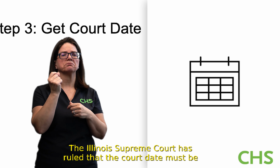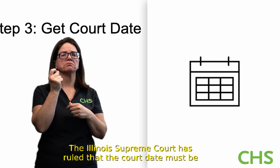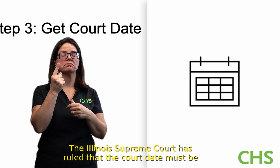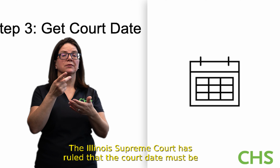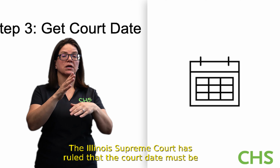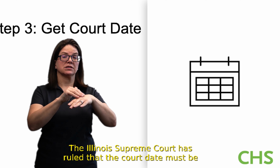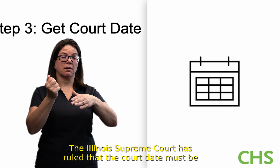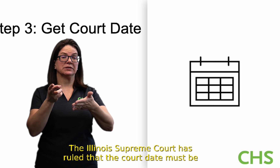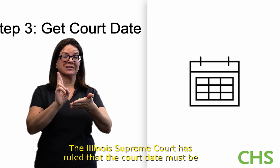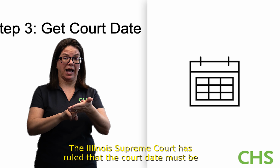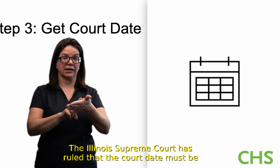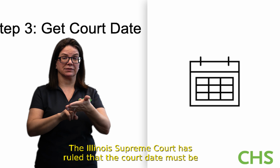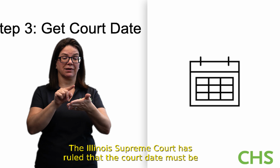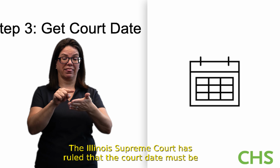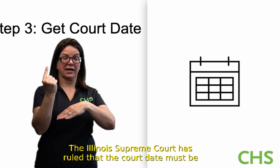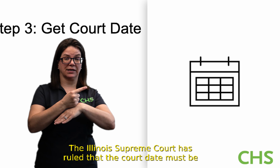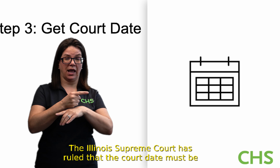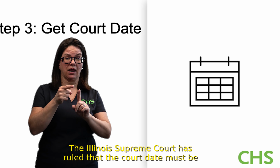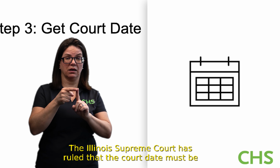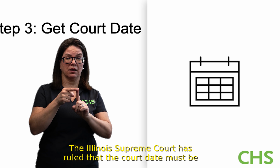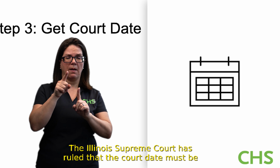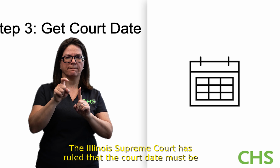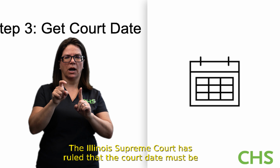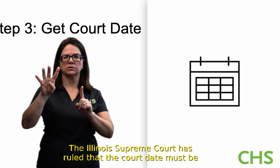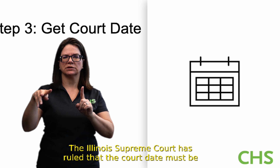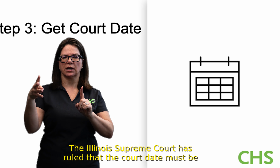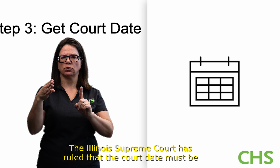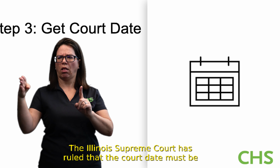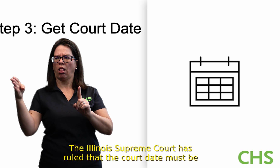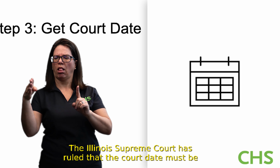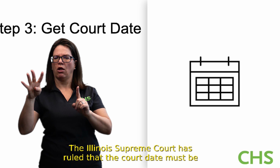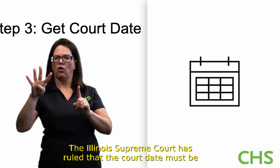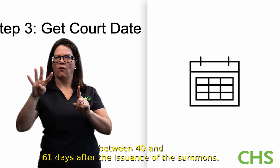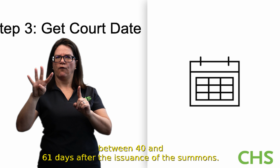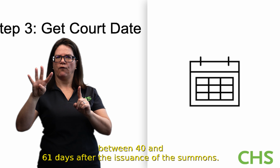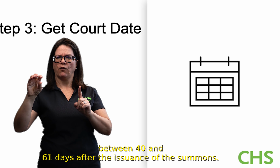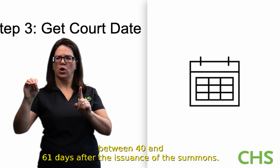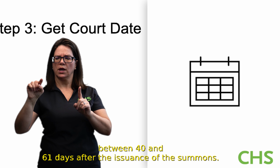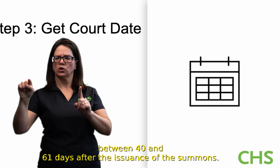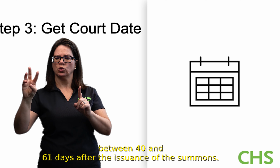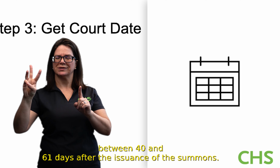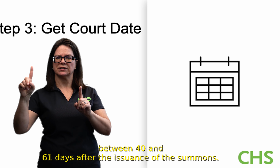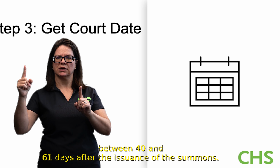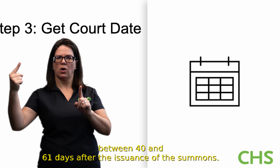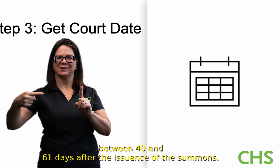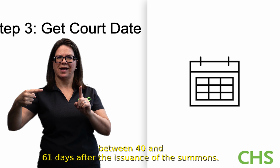The Illinois Supreme Court has ruled that the court date must be between 40 and 61